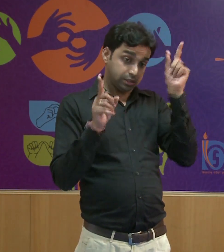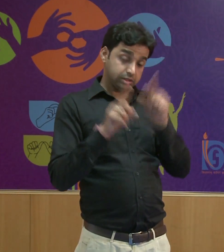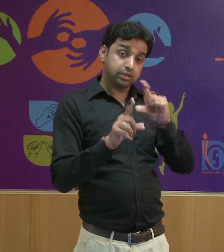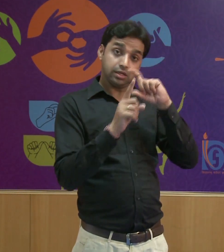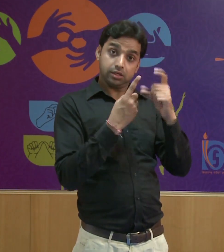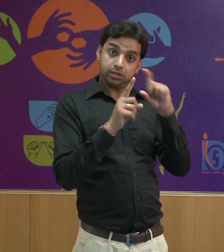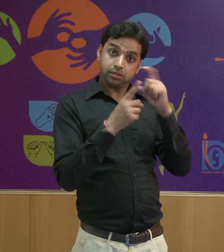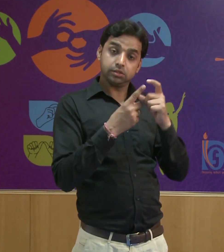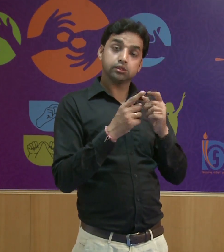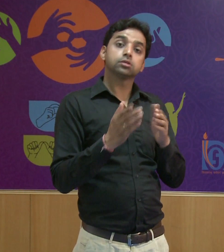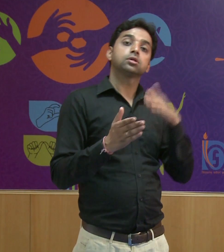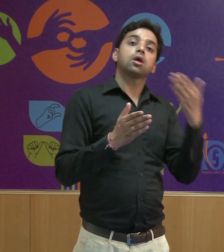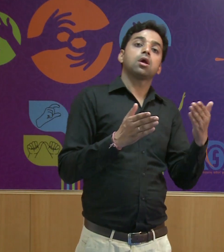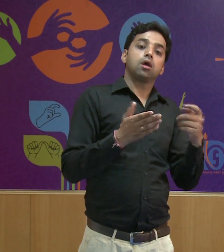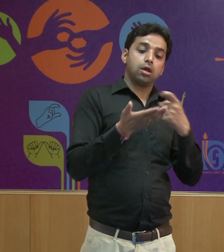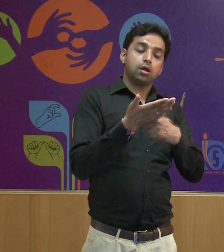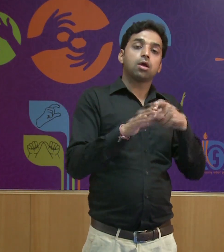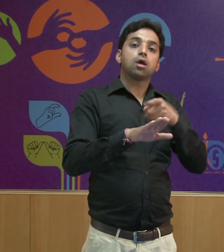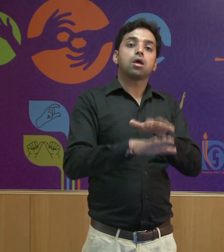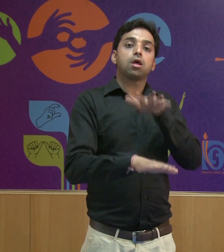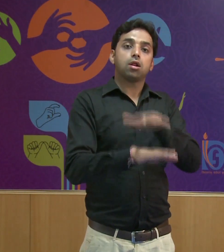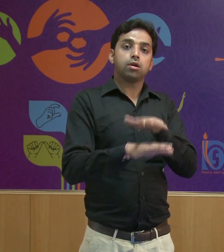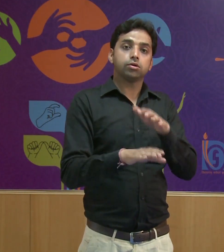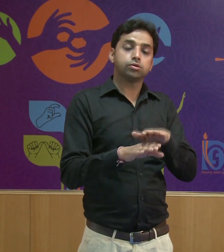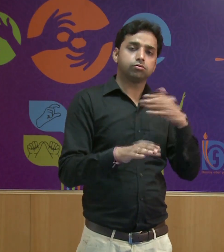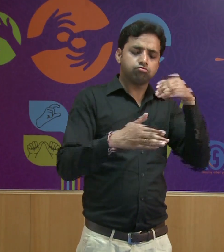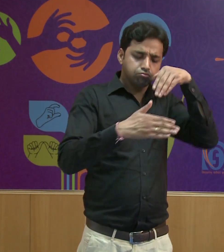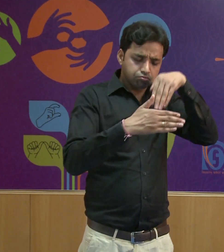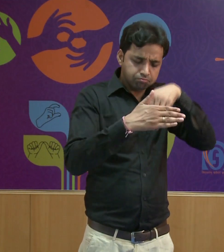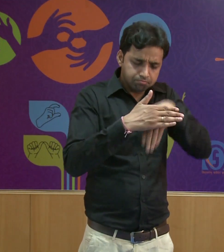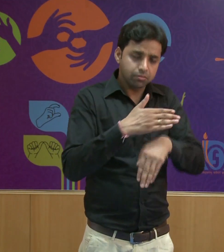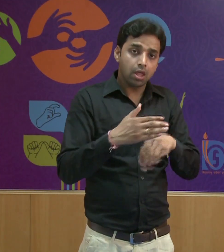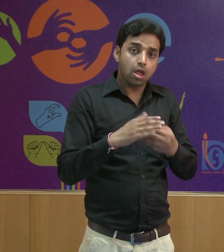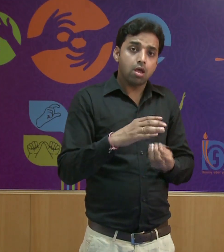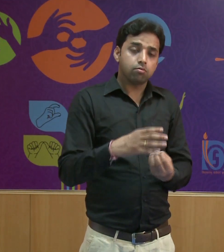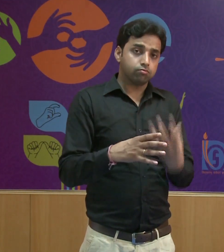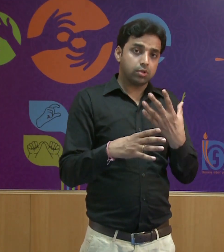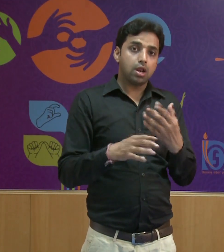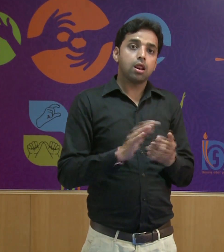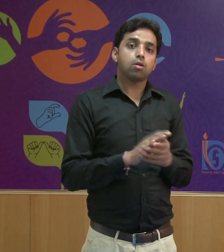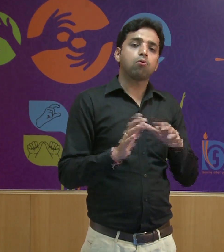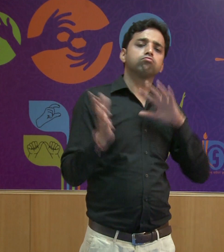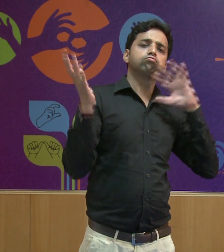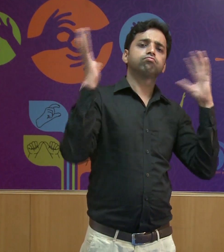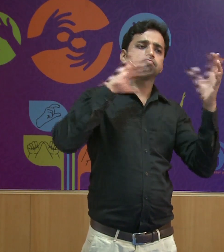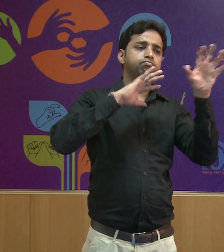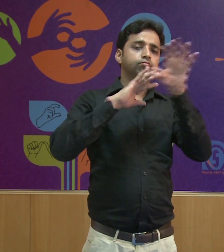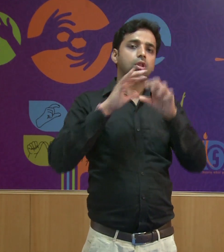and religion had a deep influence over the countries of East Asia.